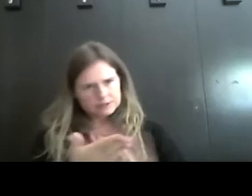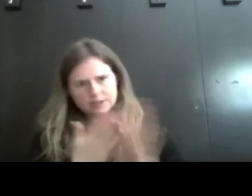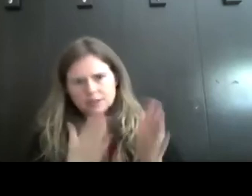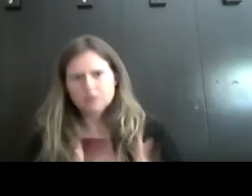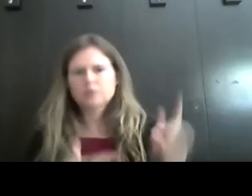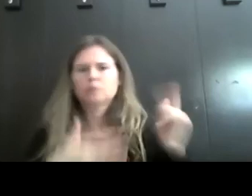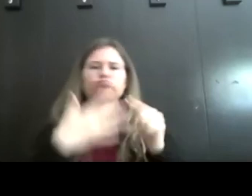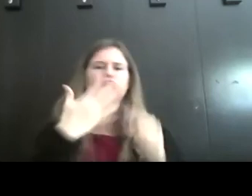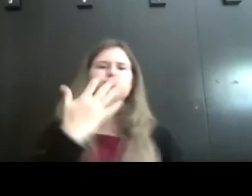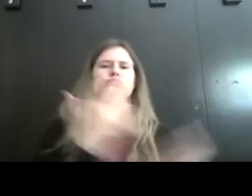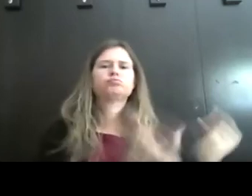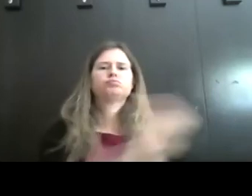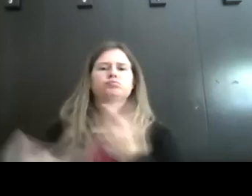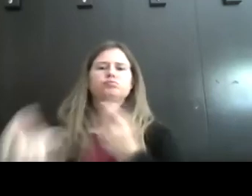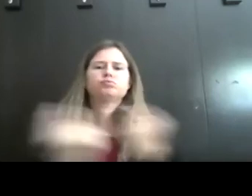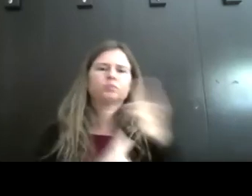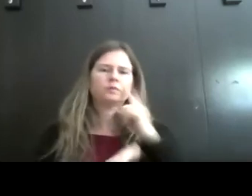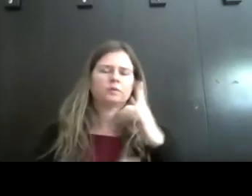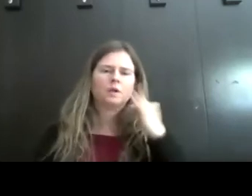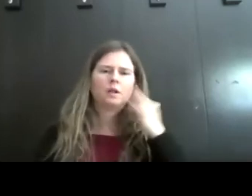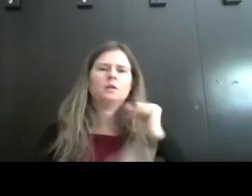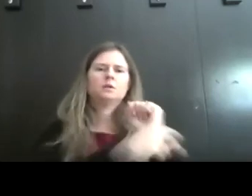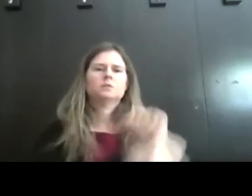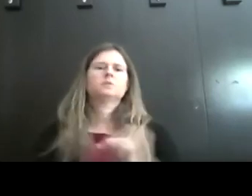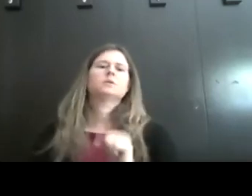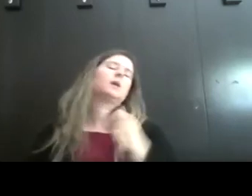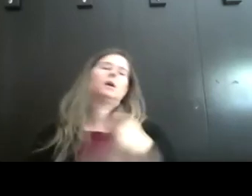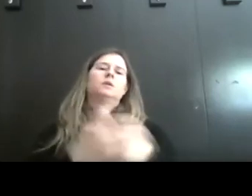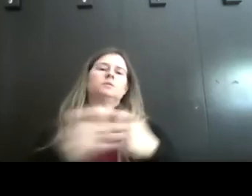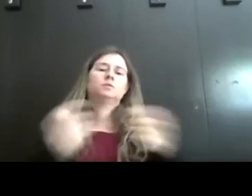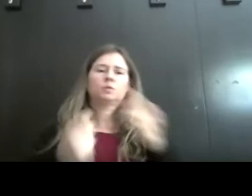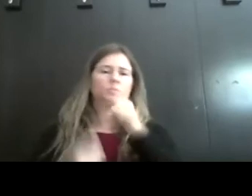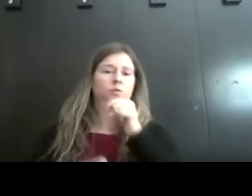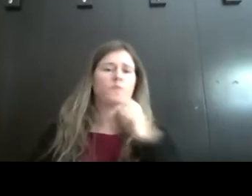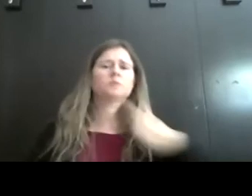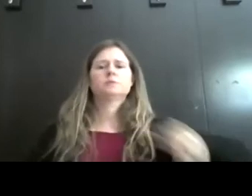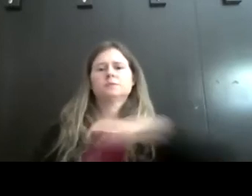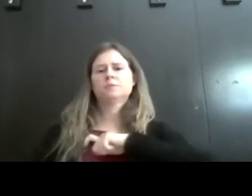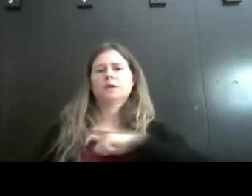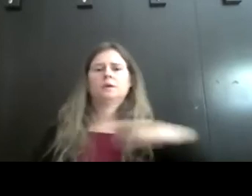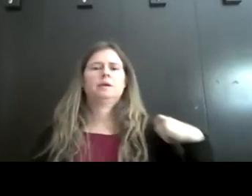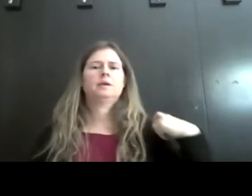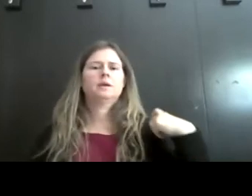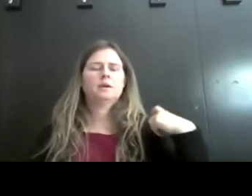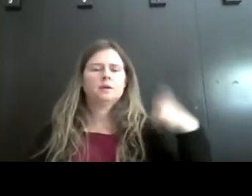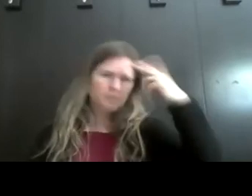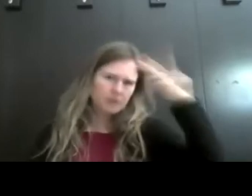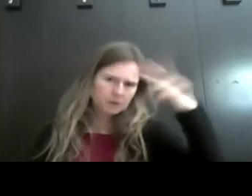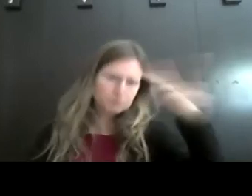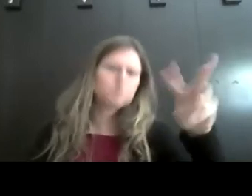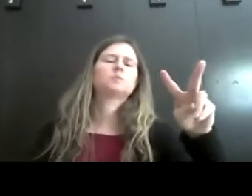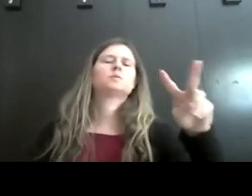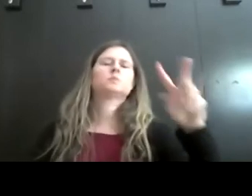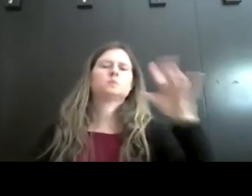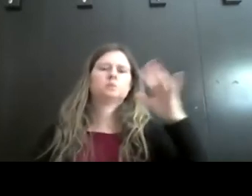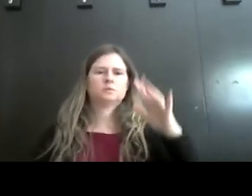in California when it was under the control of Spain, when it was under the control of Mexico, and when it was under the control of America. And we